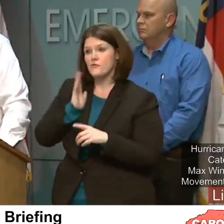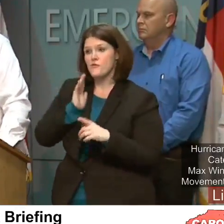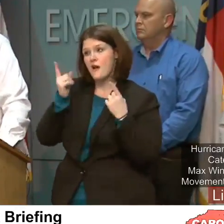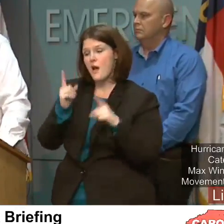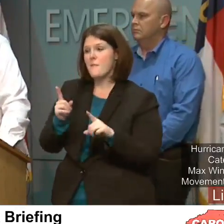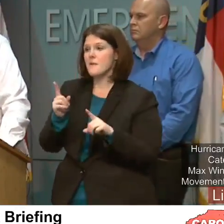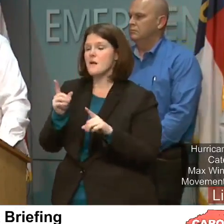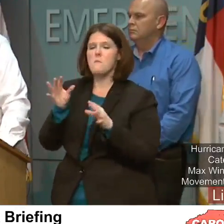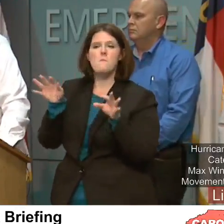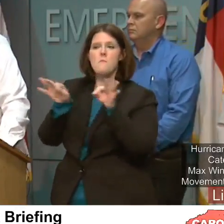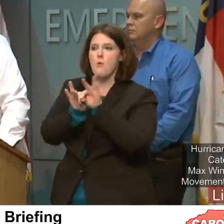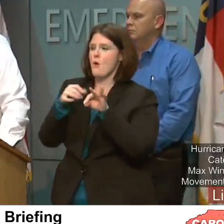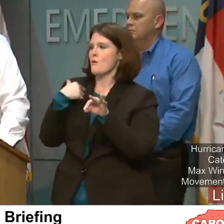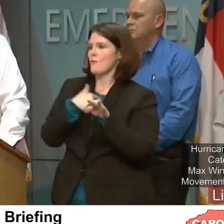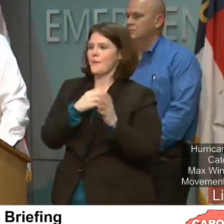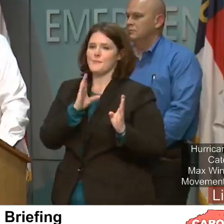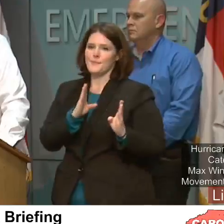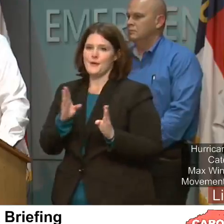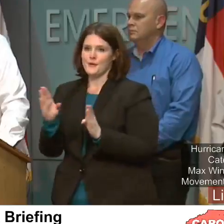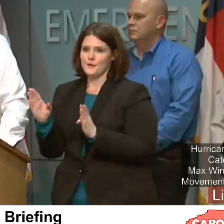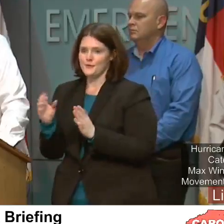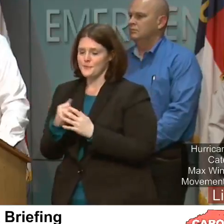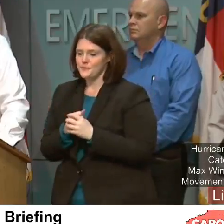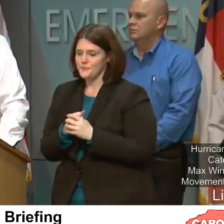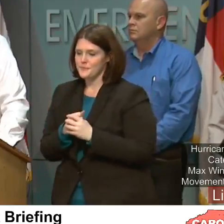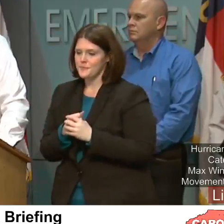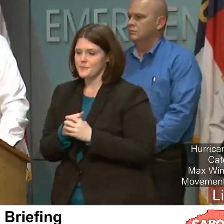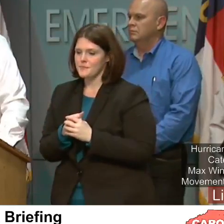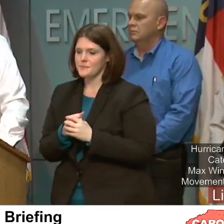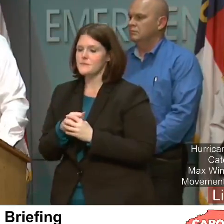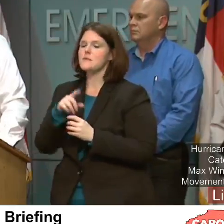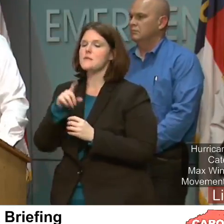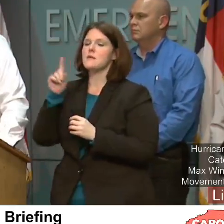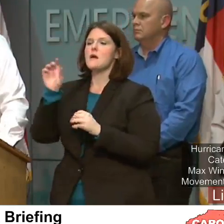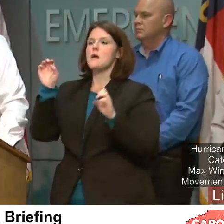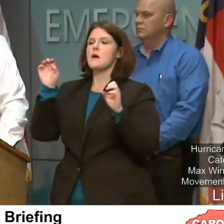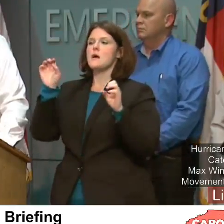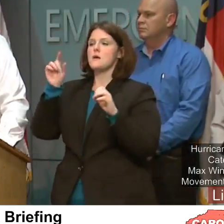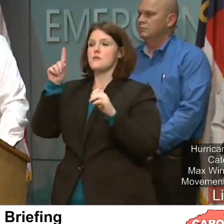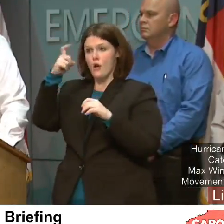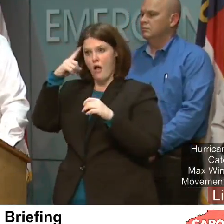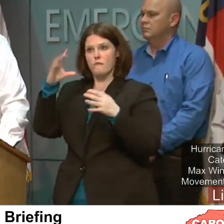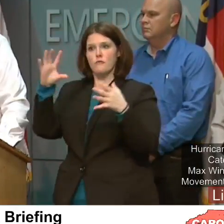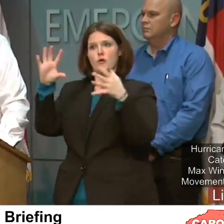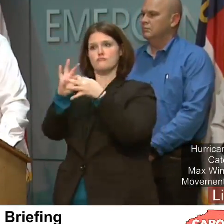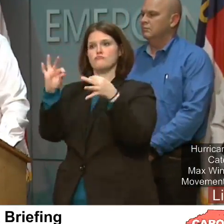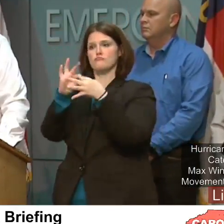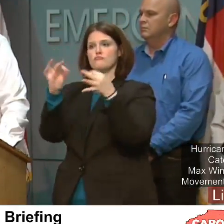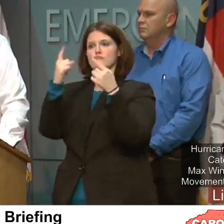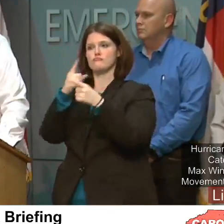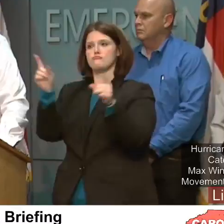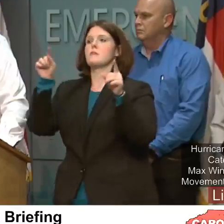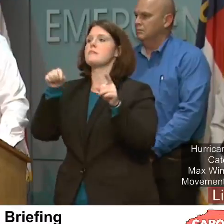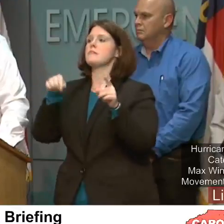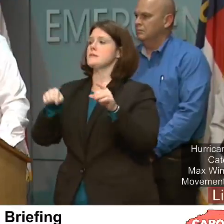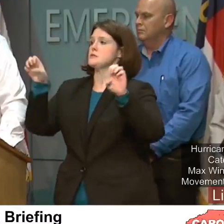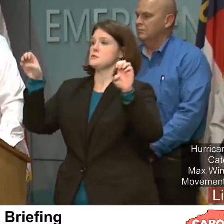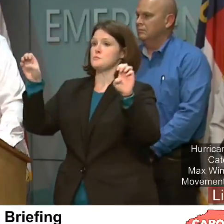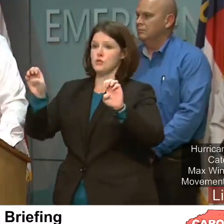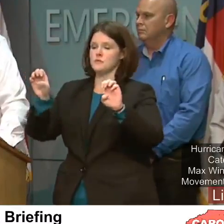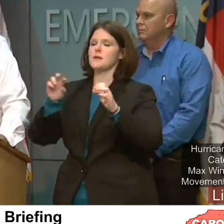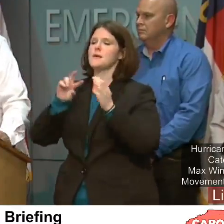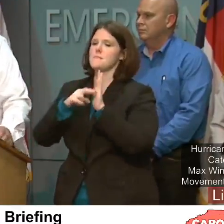is key. And after the declaration of emergency and the things that have been done